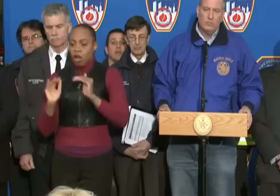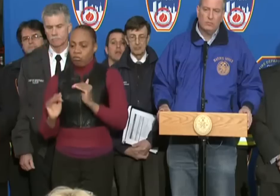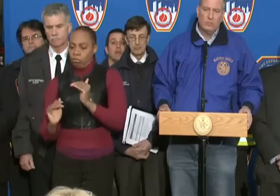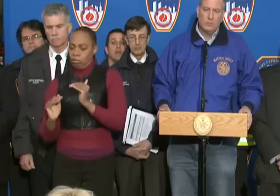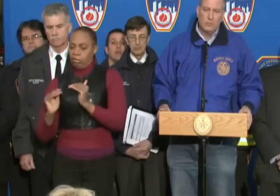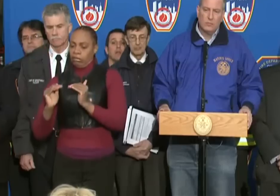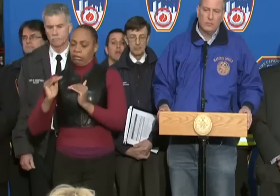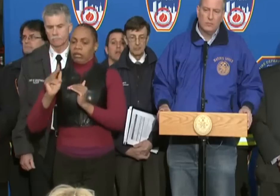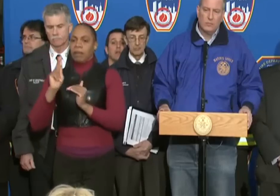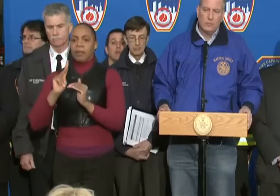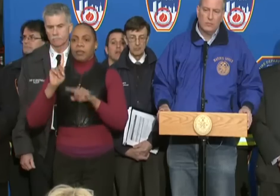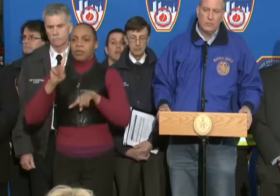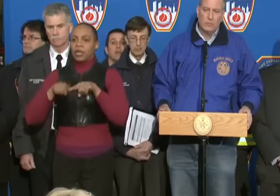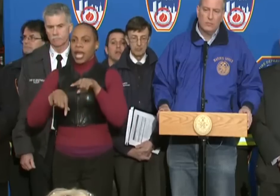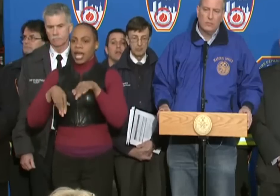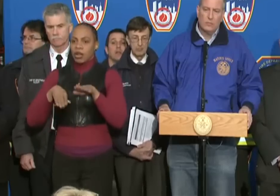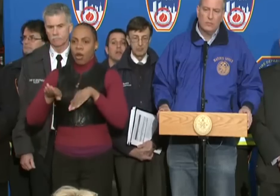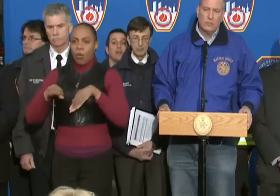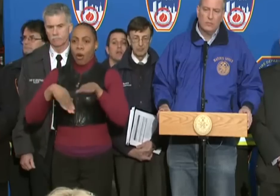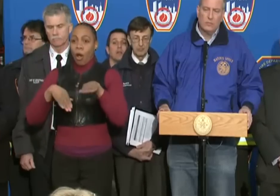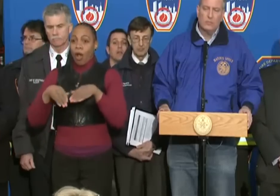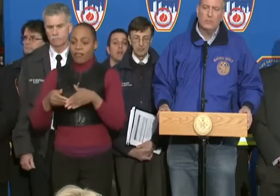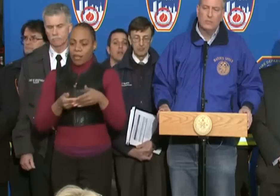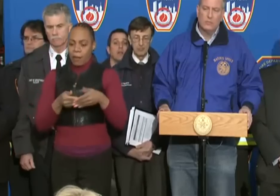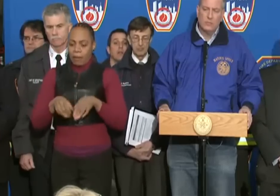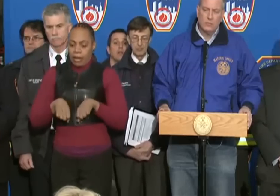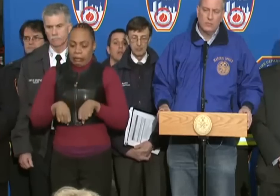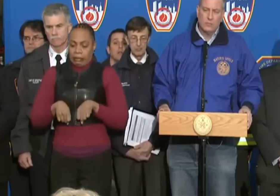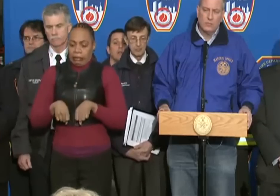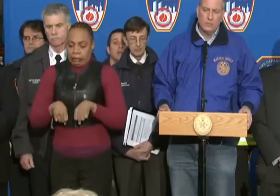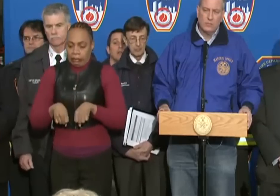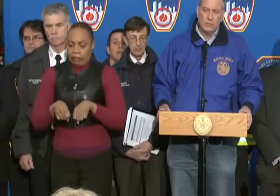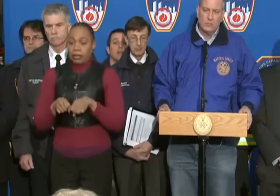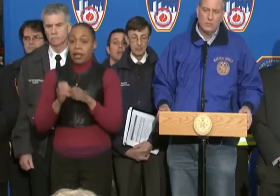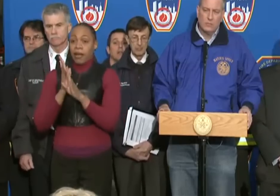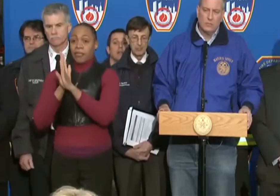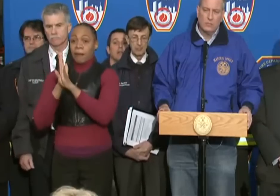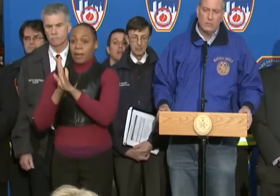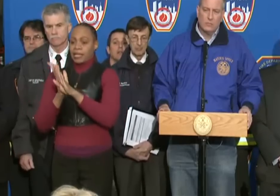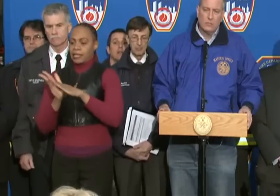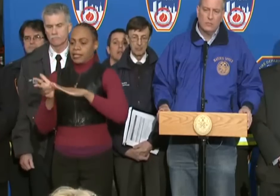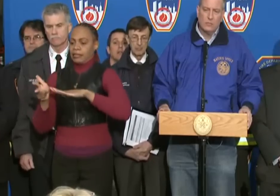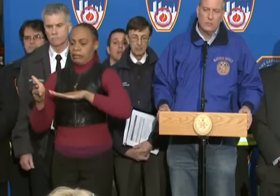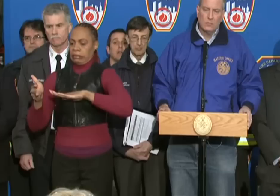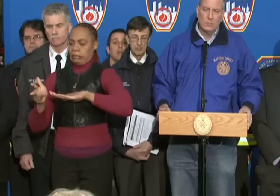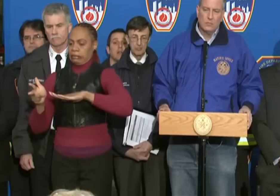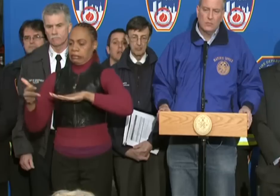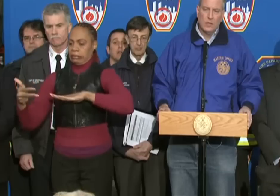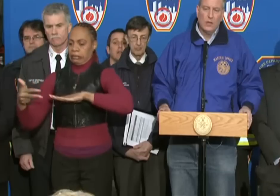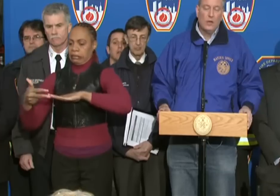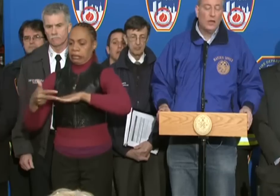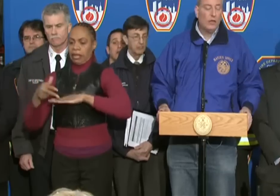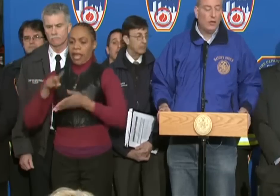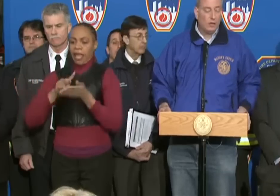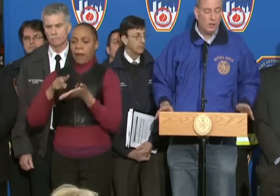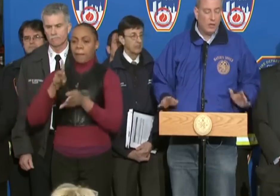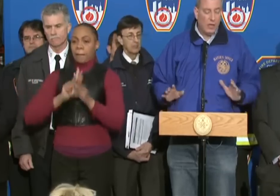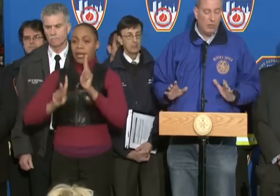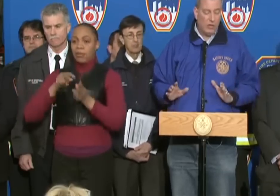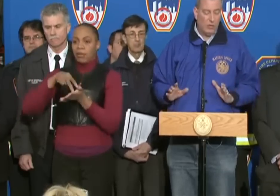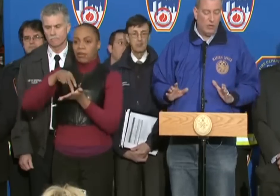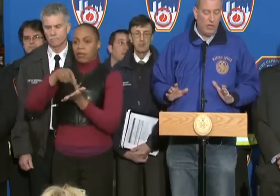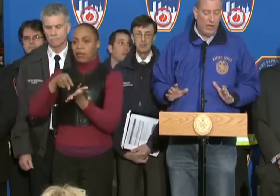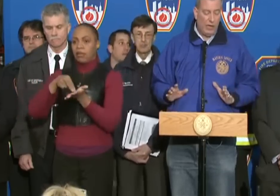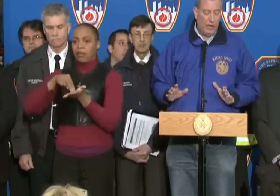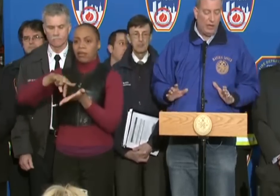can't walk, they can't push their baby carriages, buses can't get around the corners, people are slipping and sliding. I'd like to know the answer to that. All right, look,